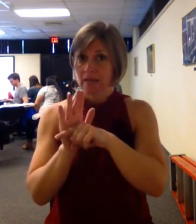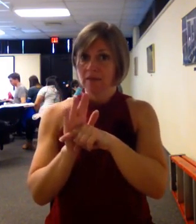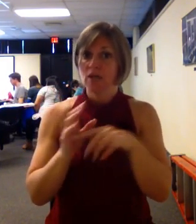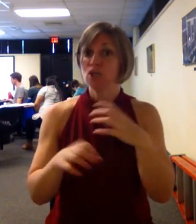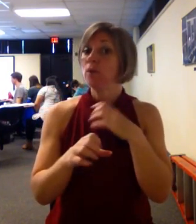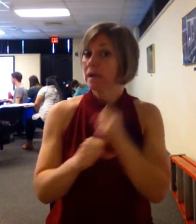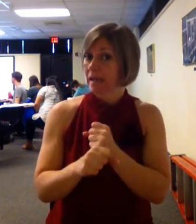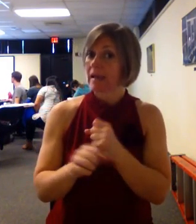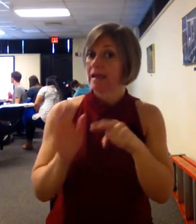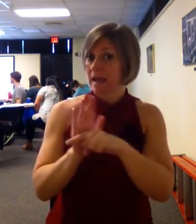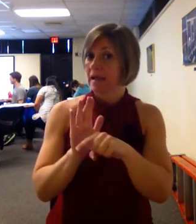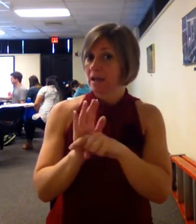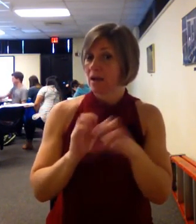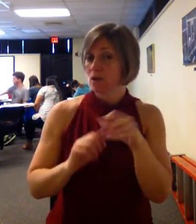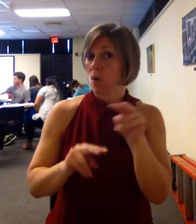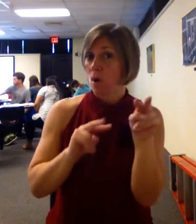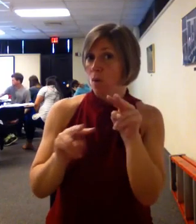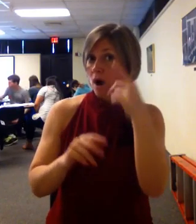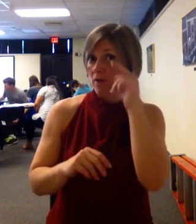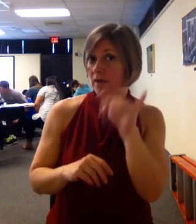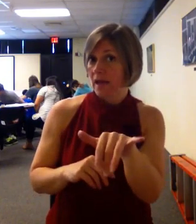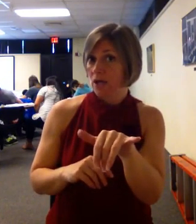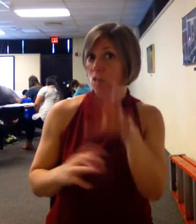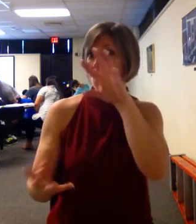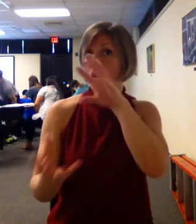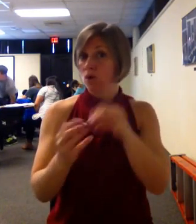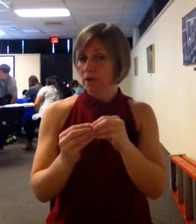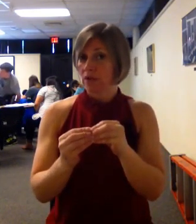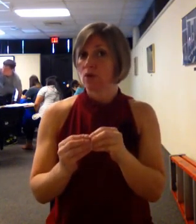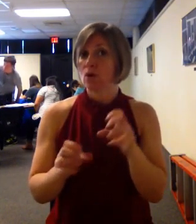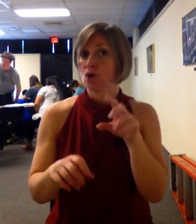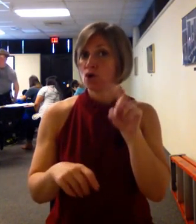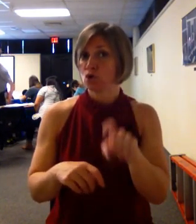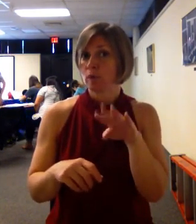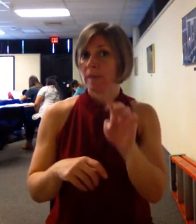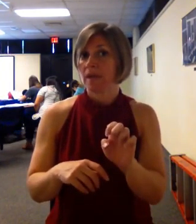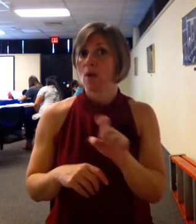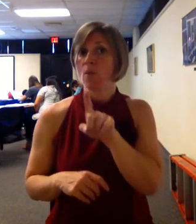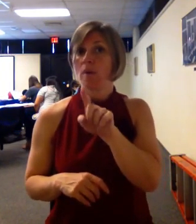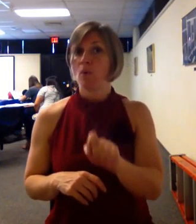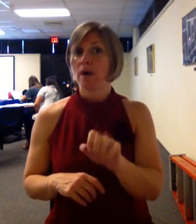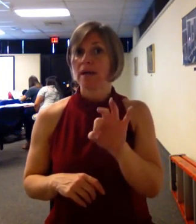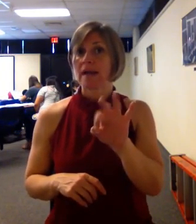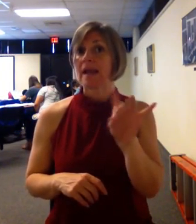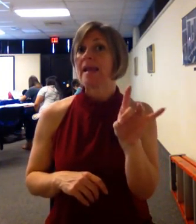most common mistakes on the exam. Your total then for the portfolio should be 1.98%.